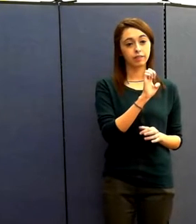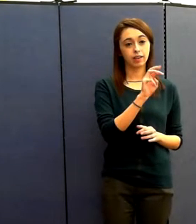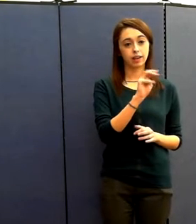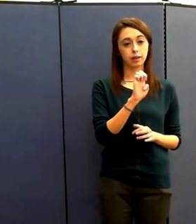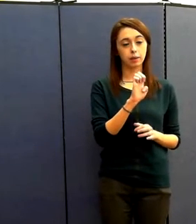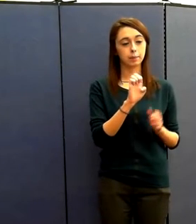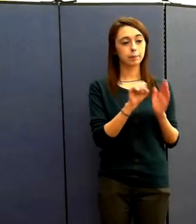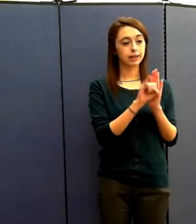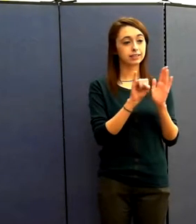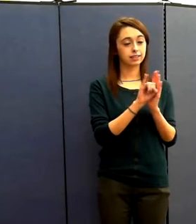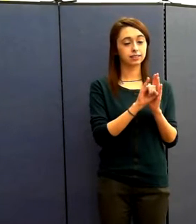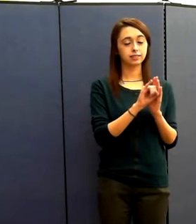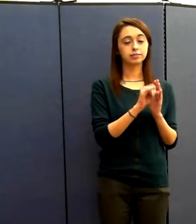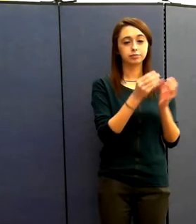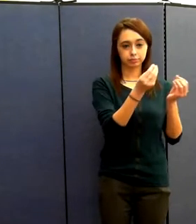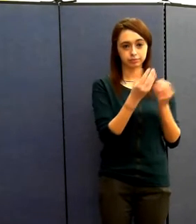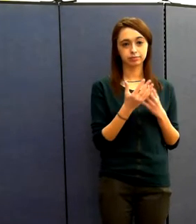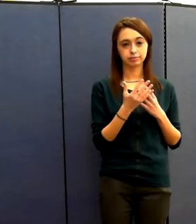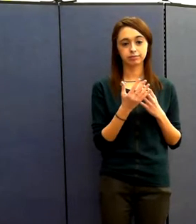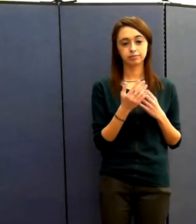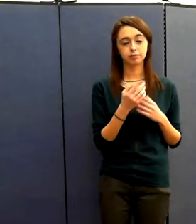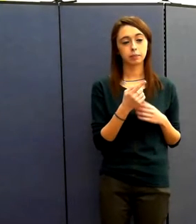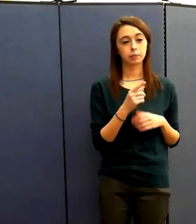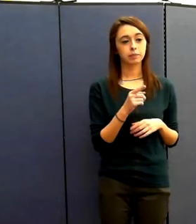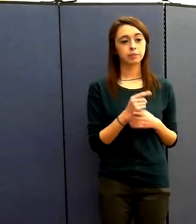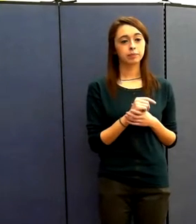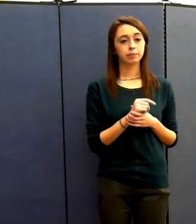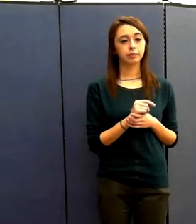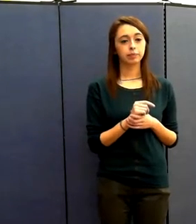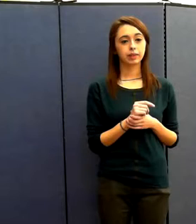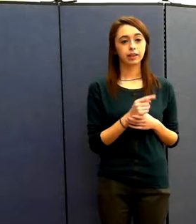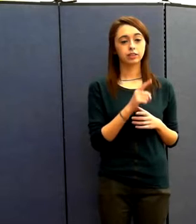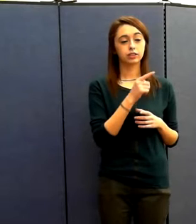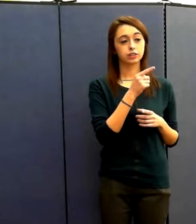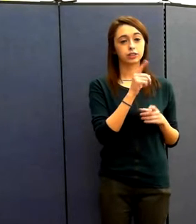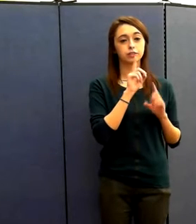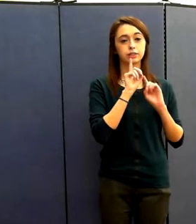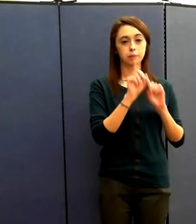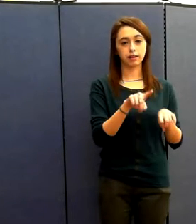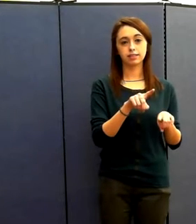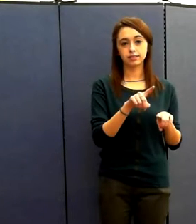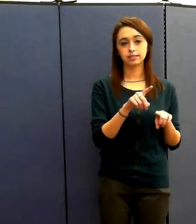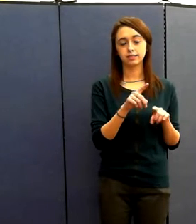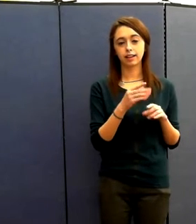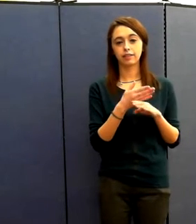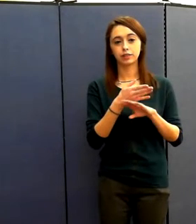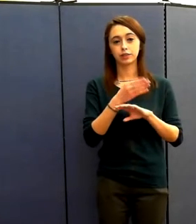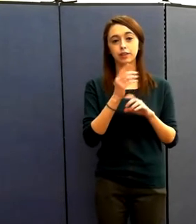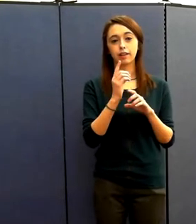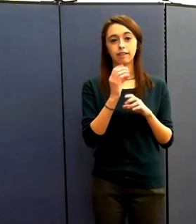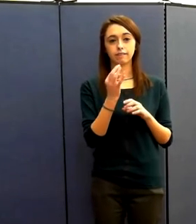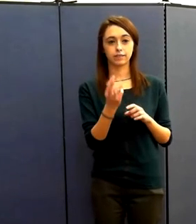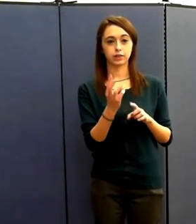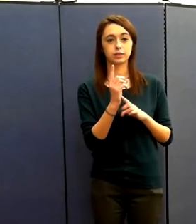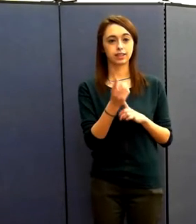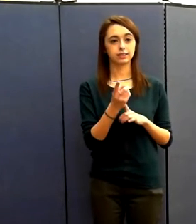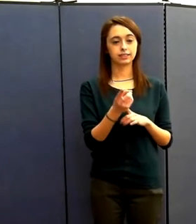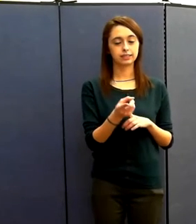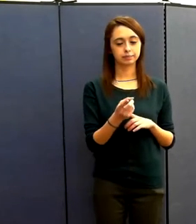She responds after a few seconds of silence. There's totally privileges attached to being this gender